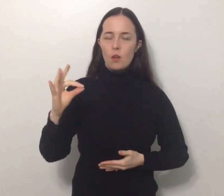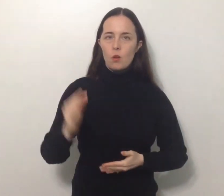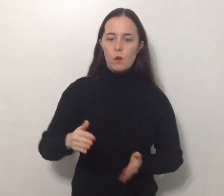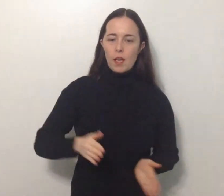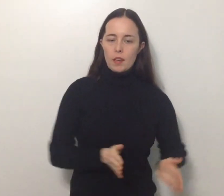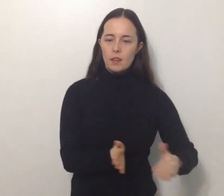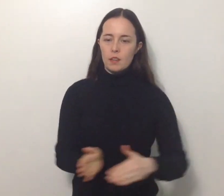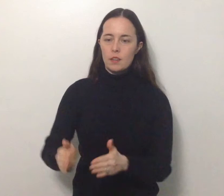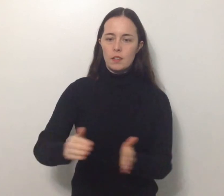the way,